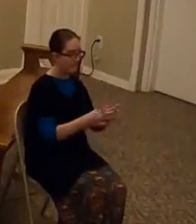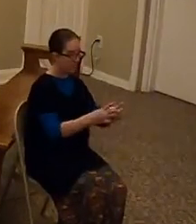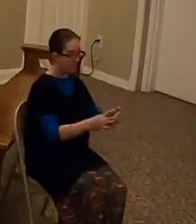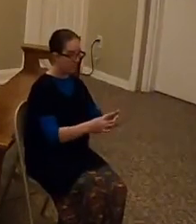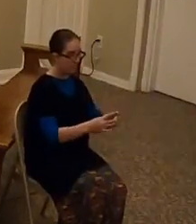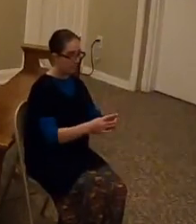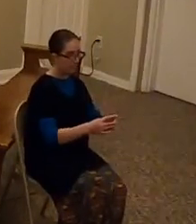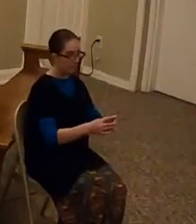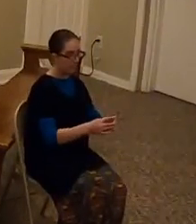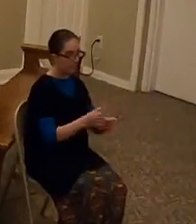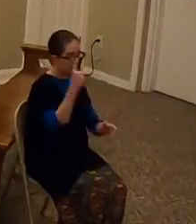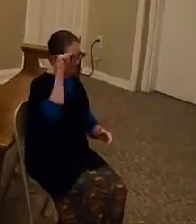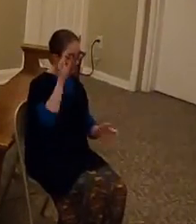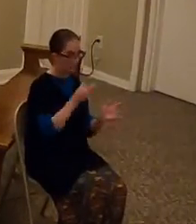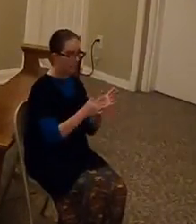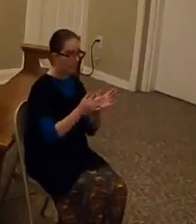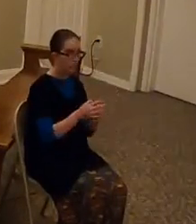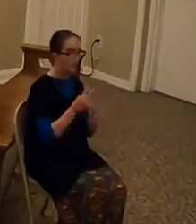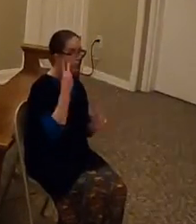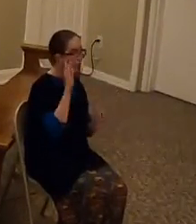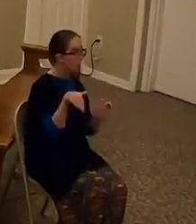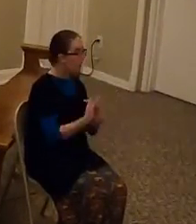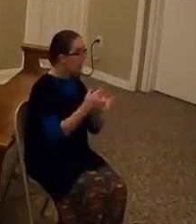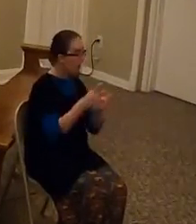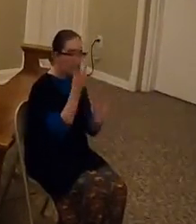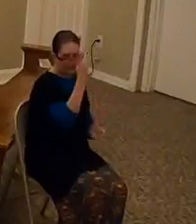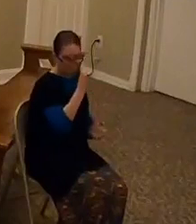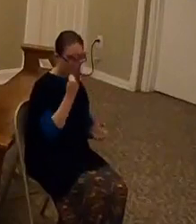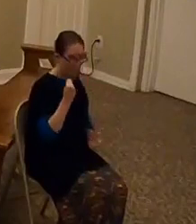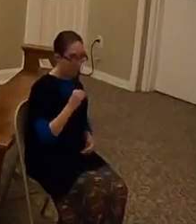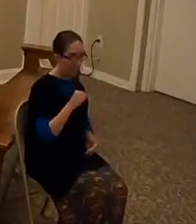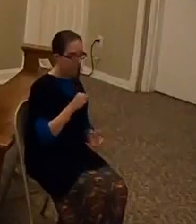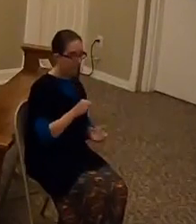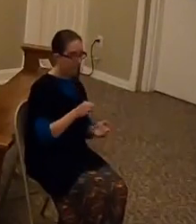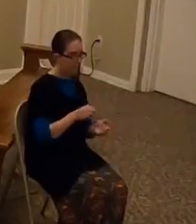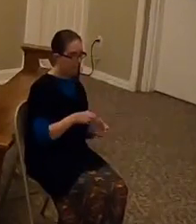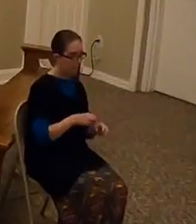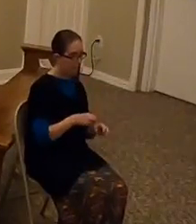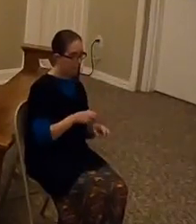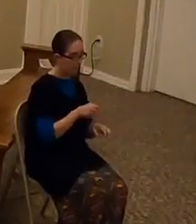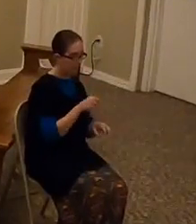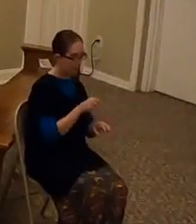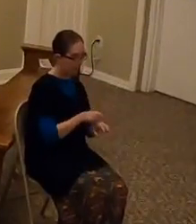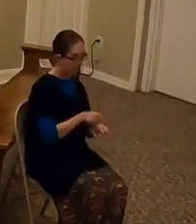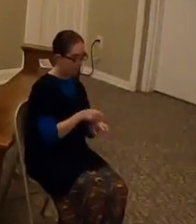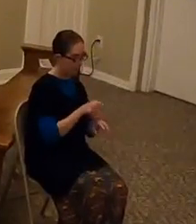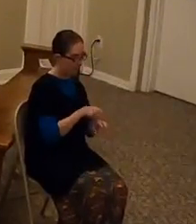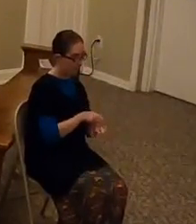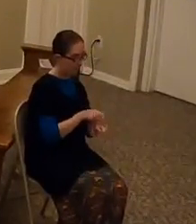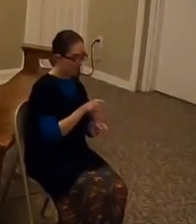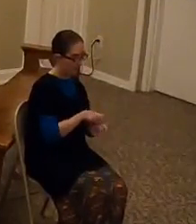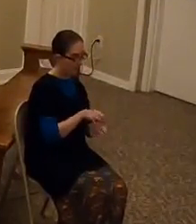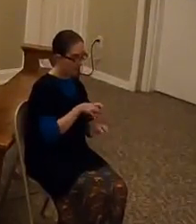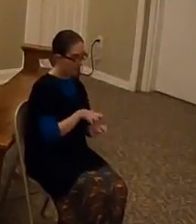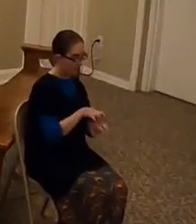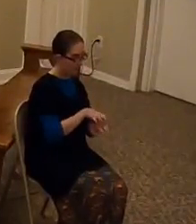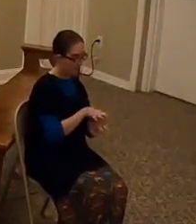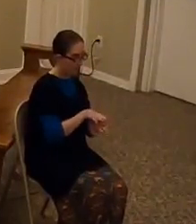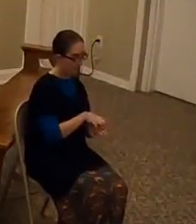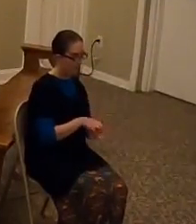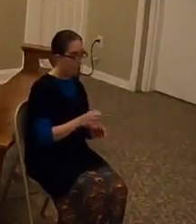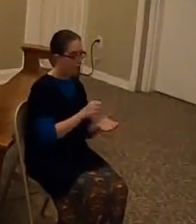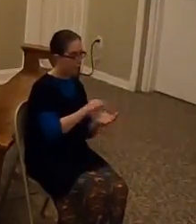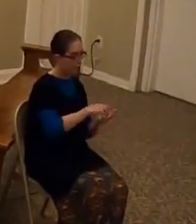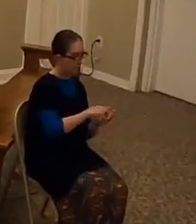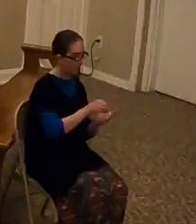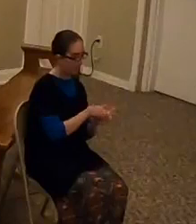know. And man, look at all this pretty stuff. I got grapes. I've got cookies. I've got all this stuff on the